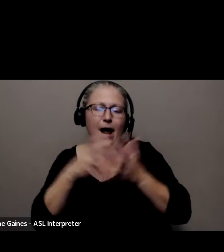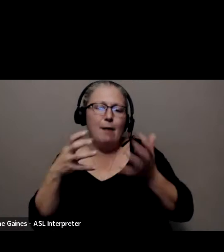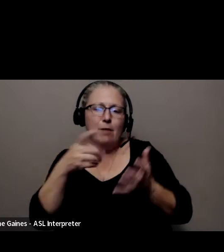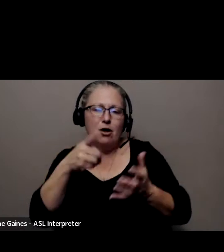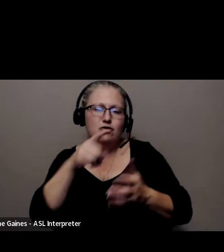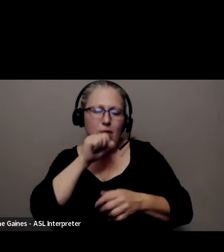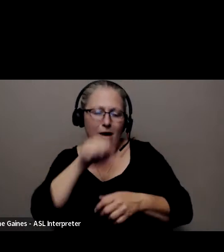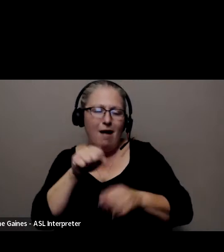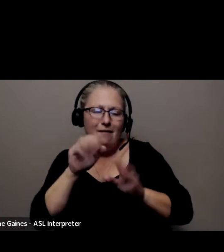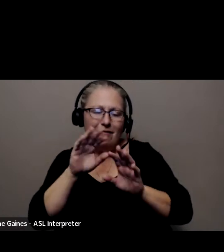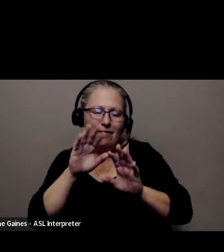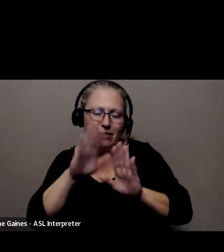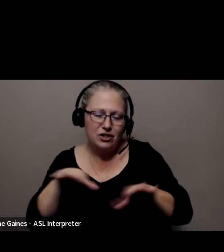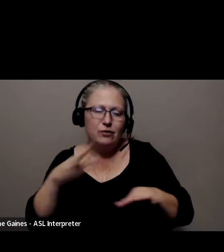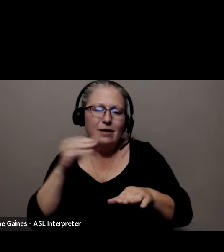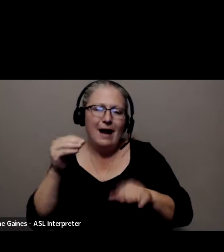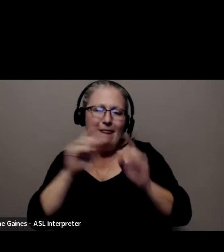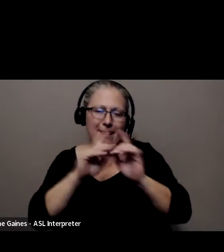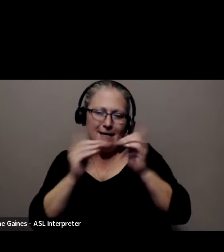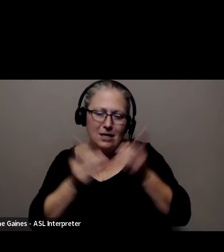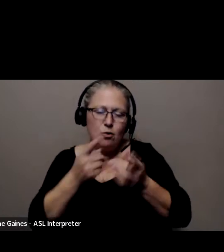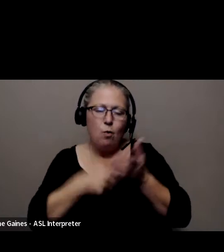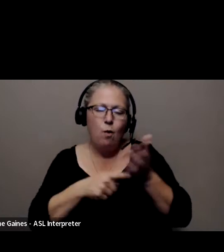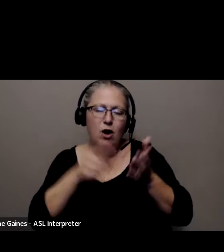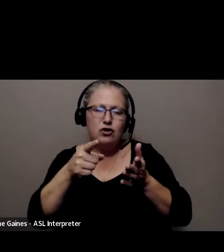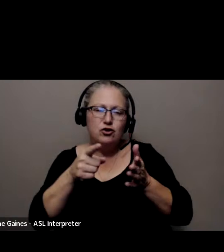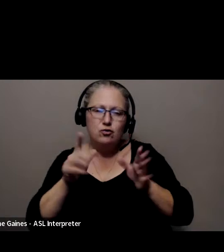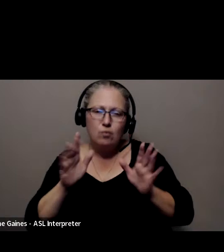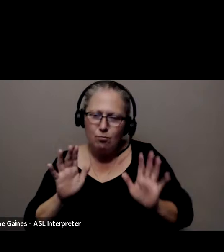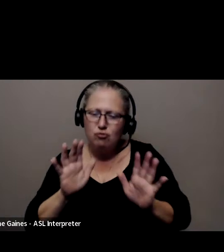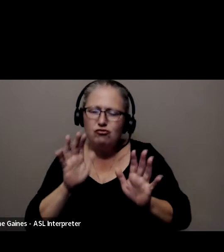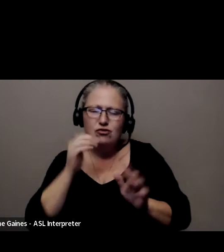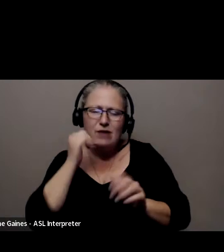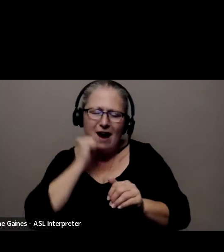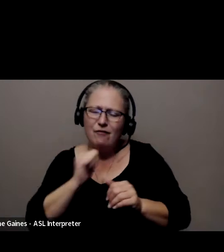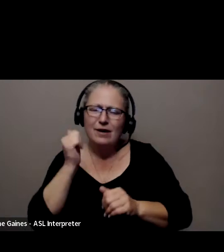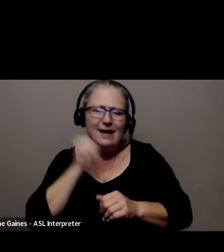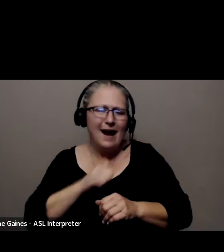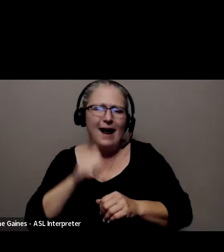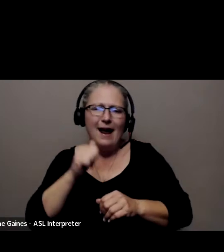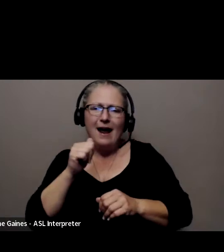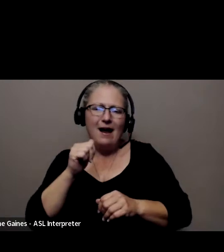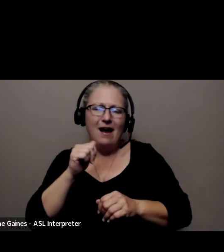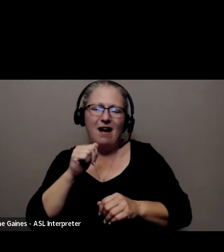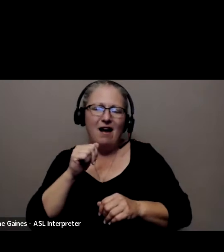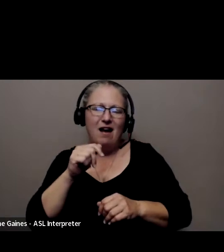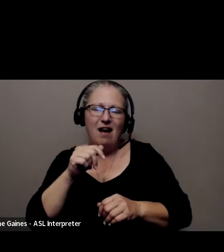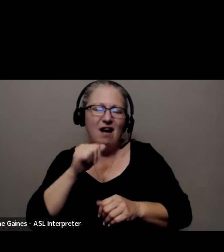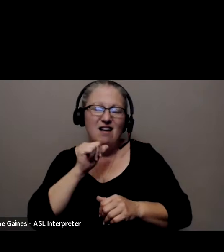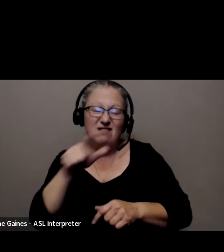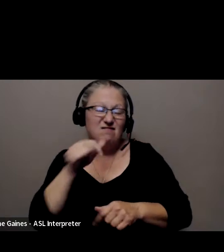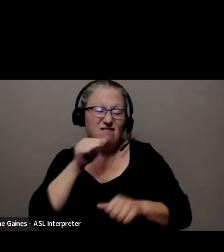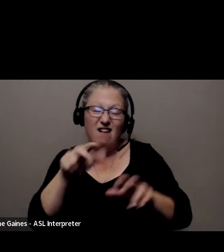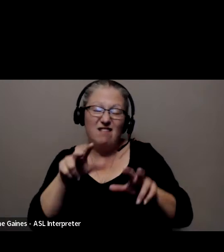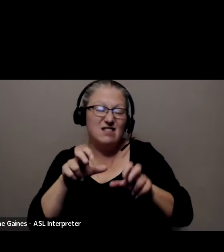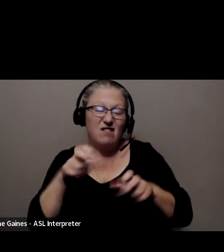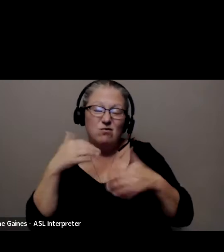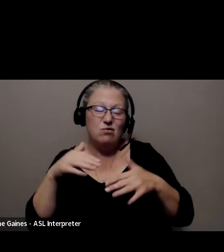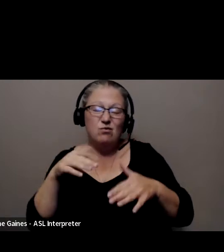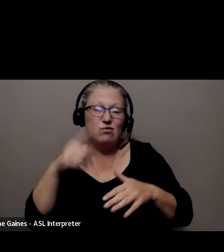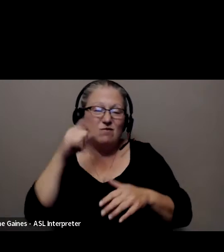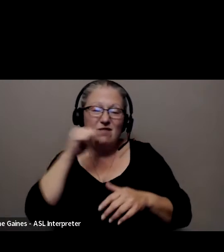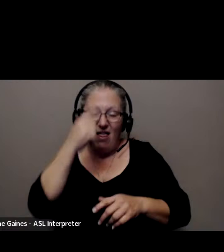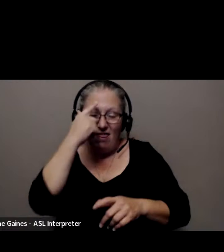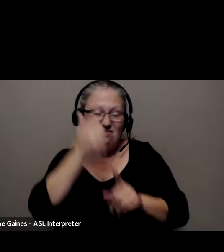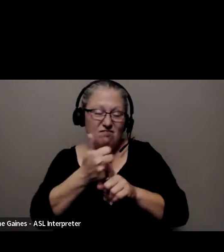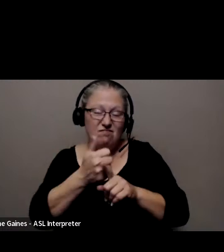district and what you push, gosh, every single day, super selfless job. And everybody, just thank you.